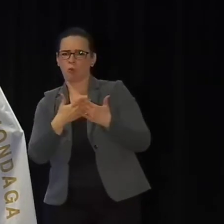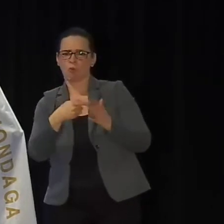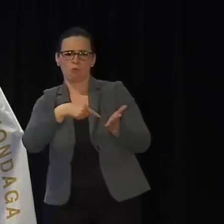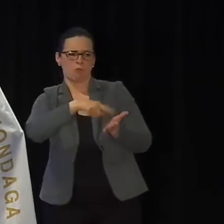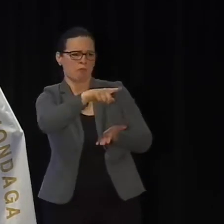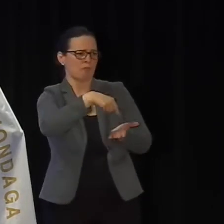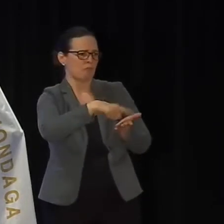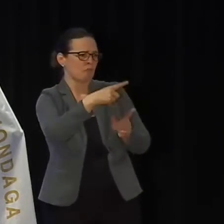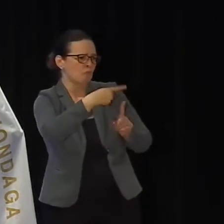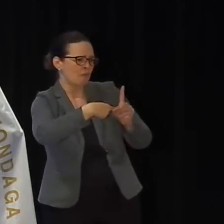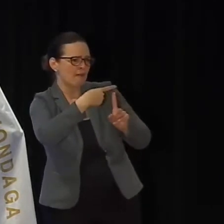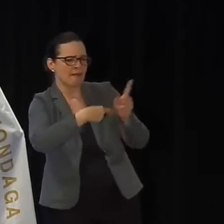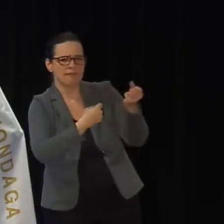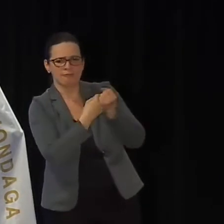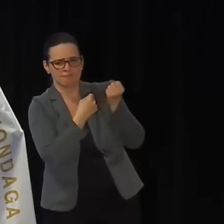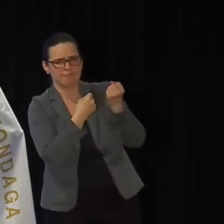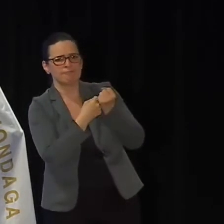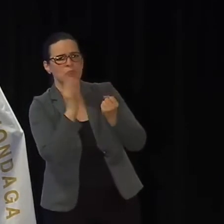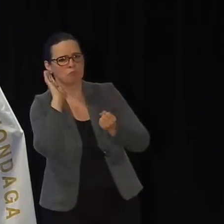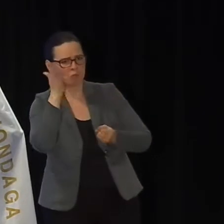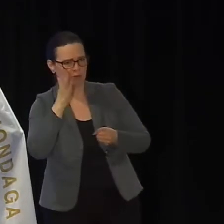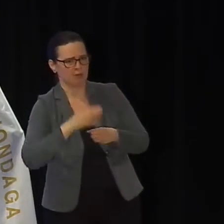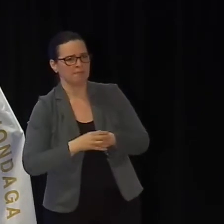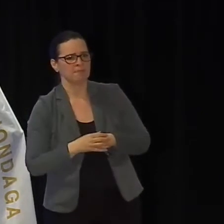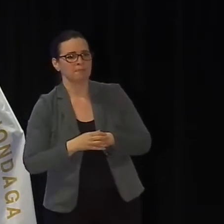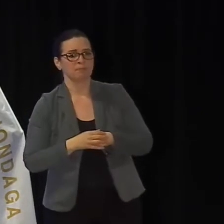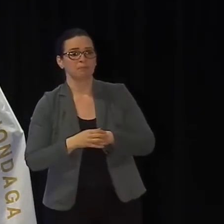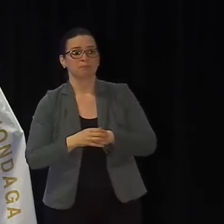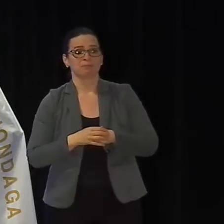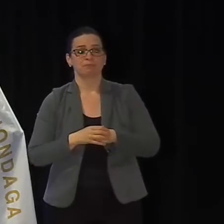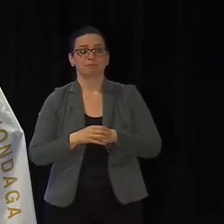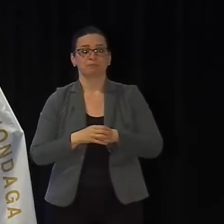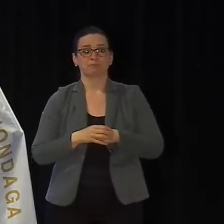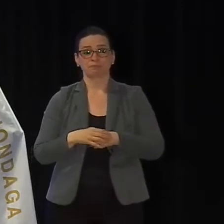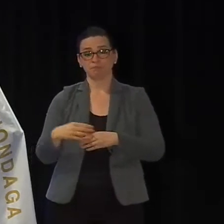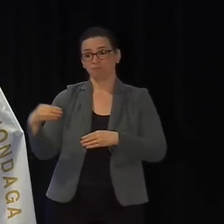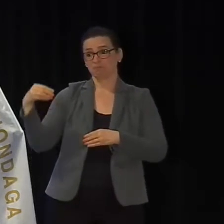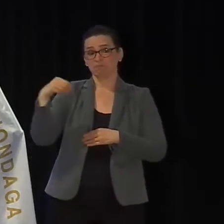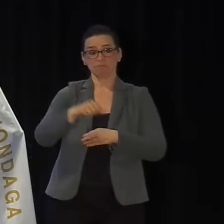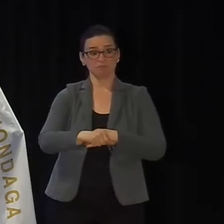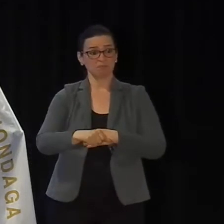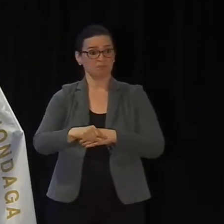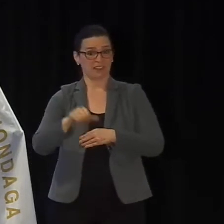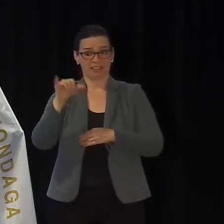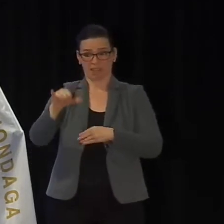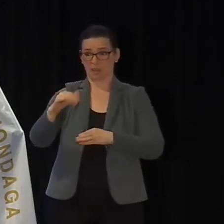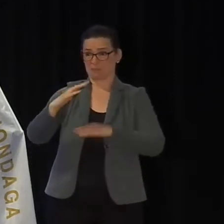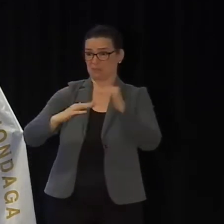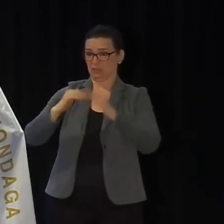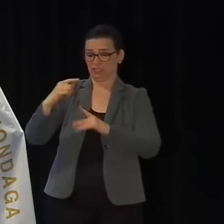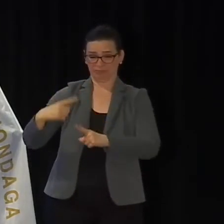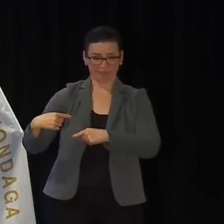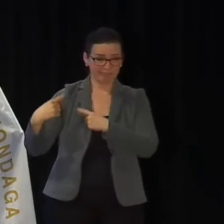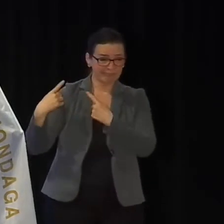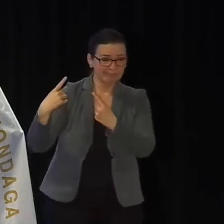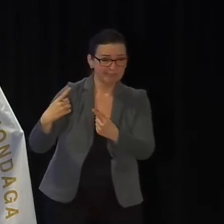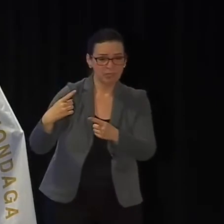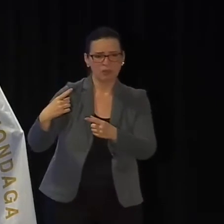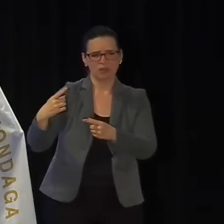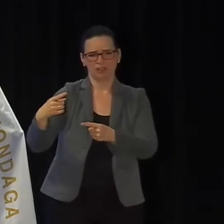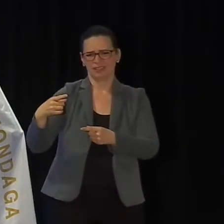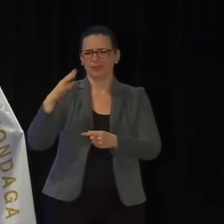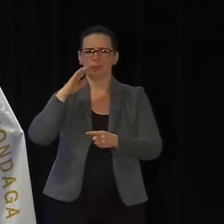account. How long has it been going? Most of the payments to this facility actually go to partners, right? They don't